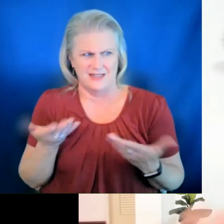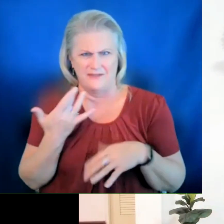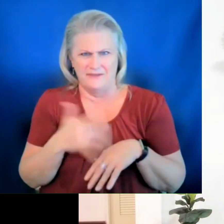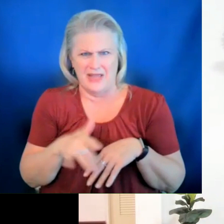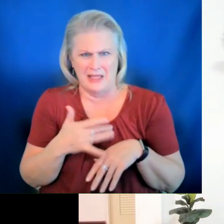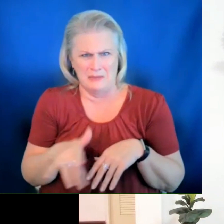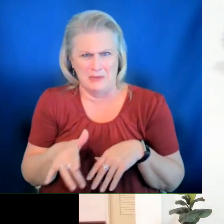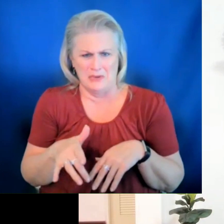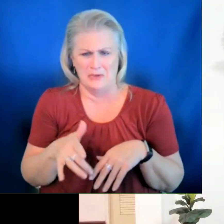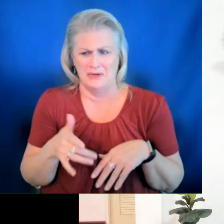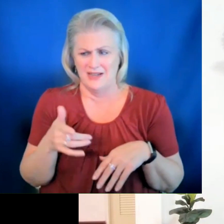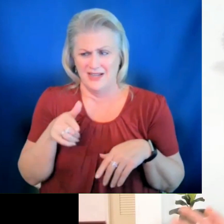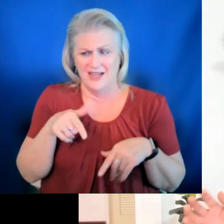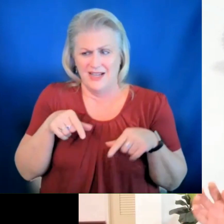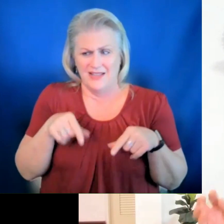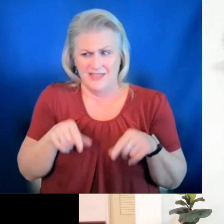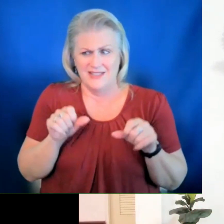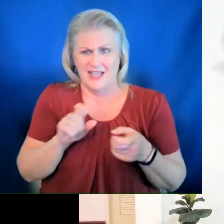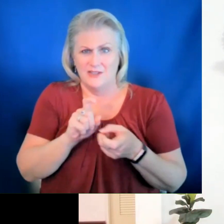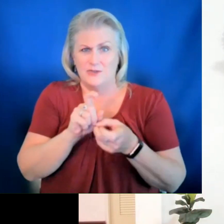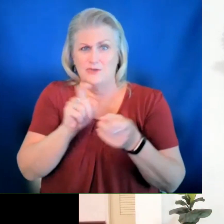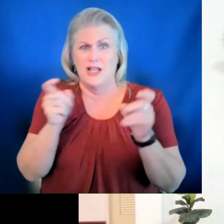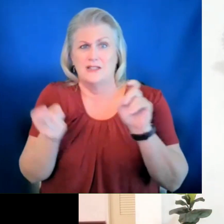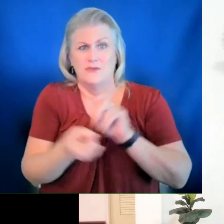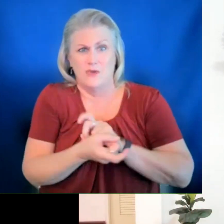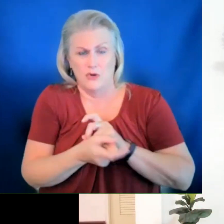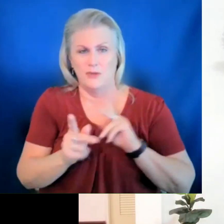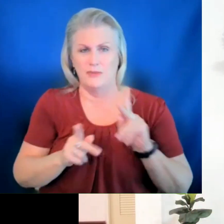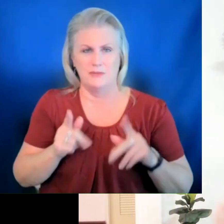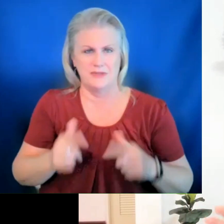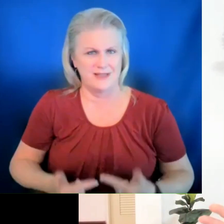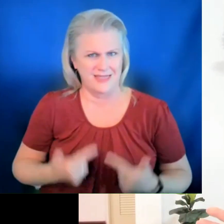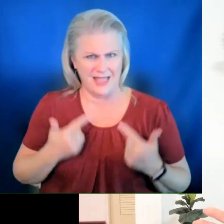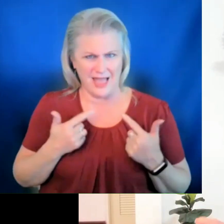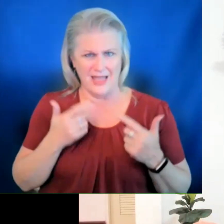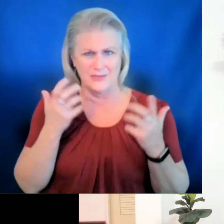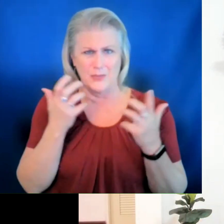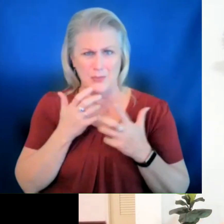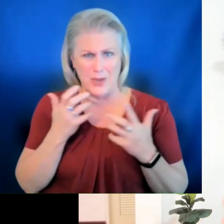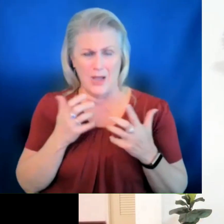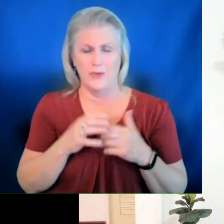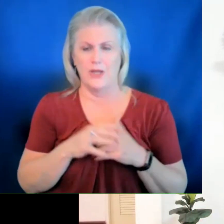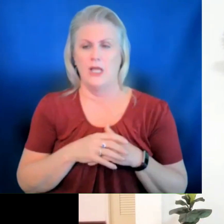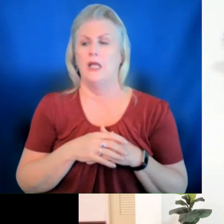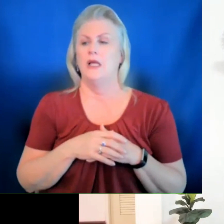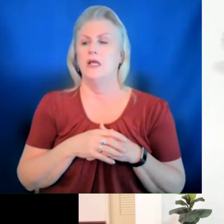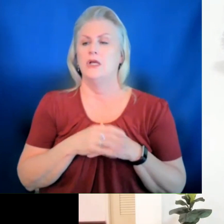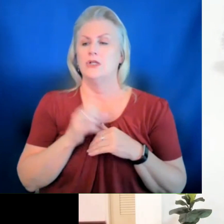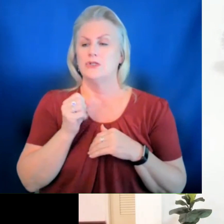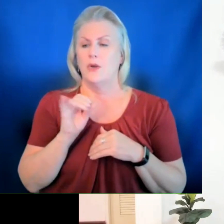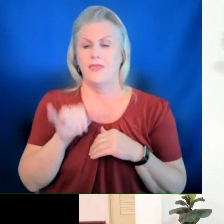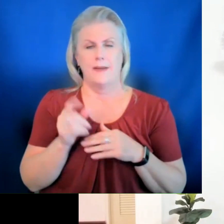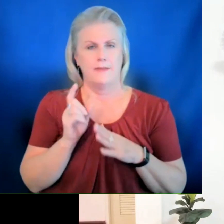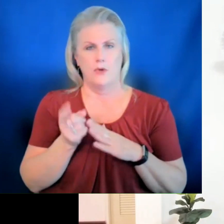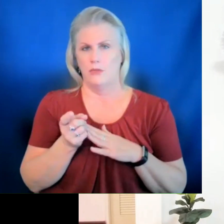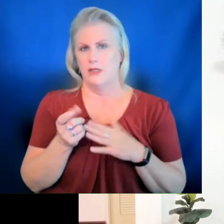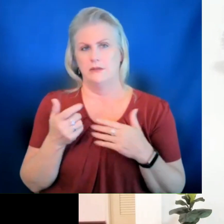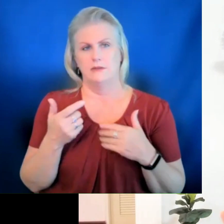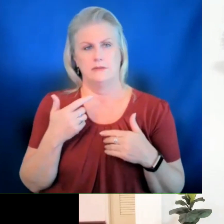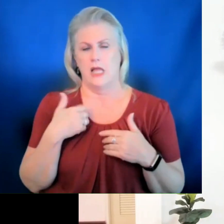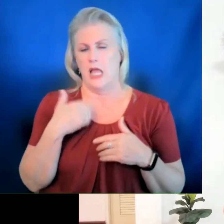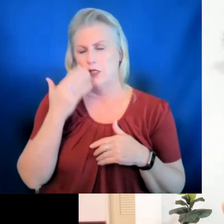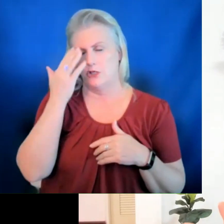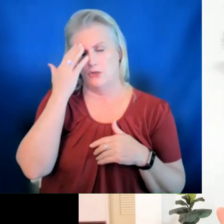actually transform people's lives. I was like, wow. So I knew it in that moment that